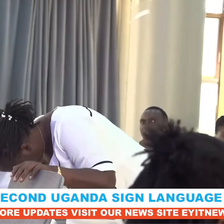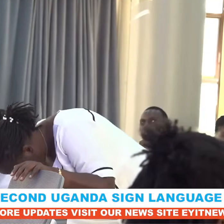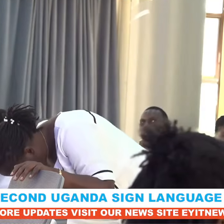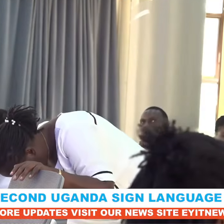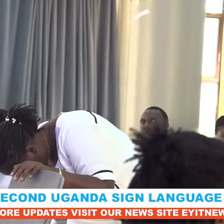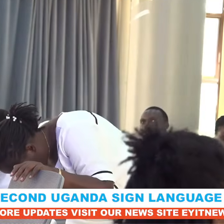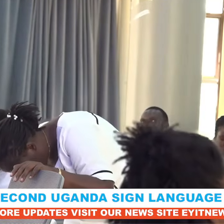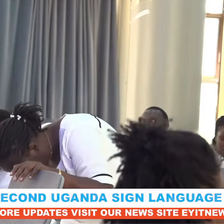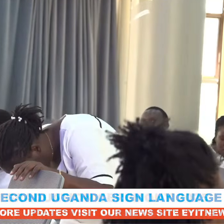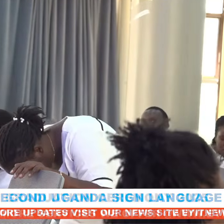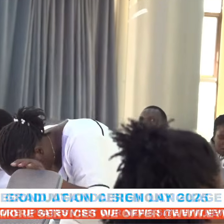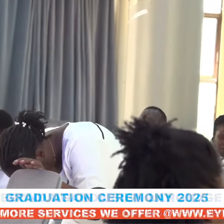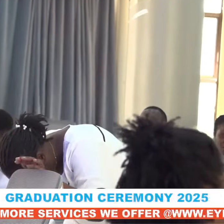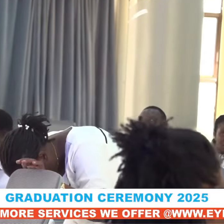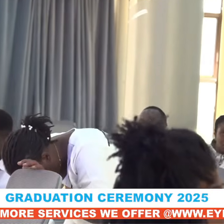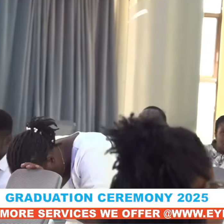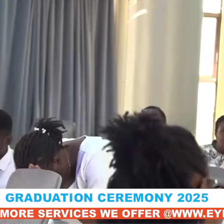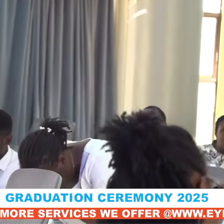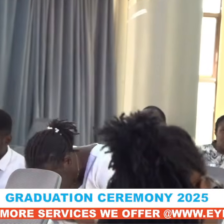Madam Stella.